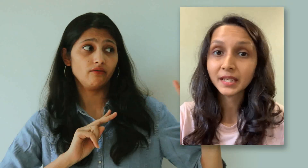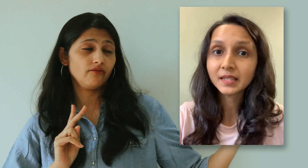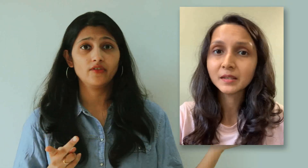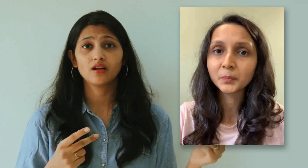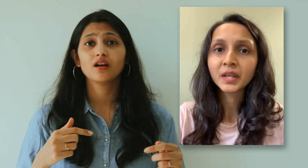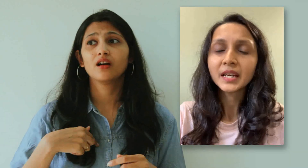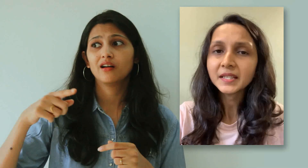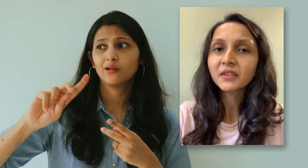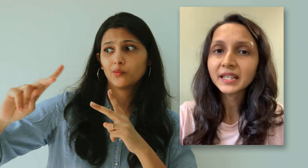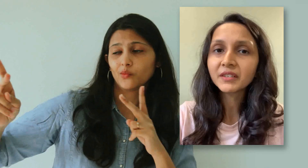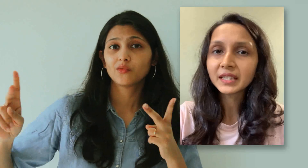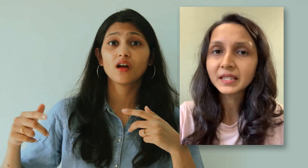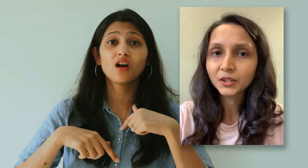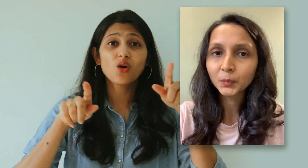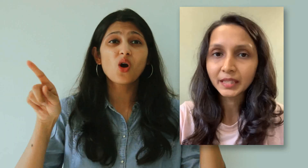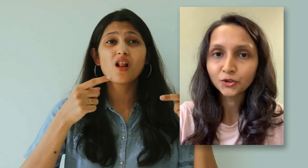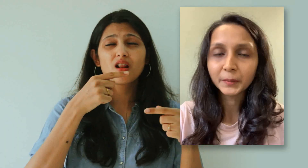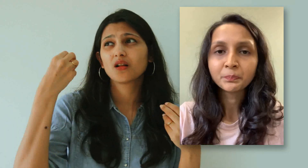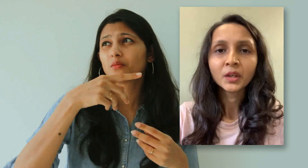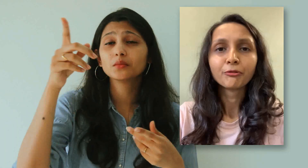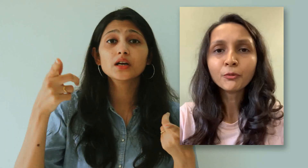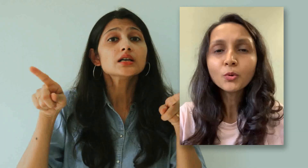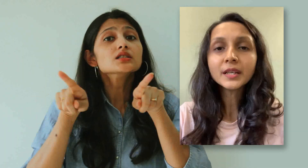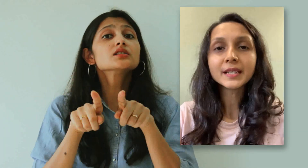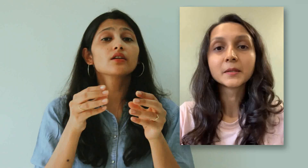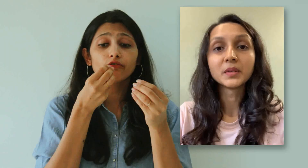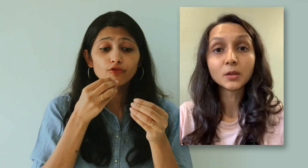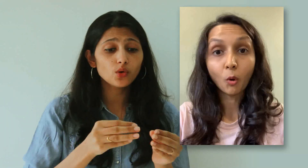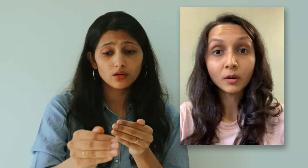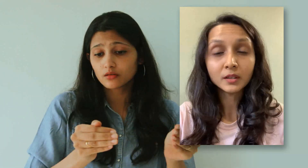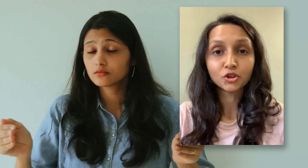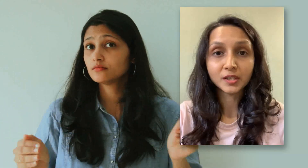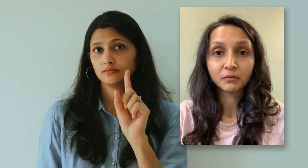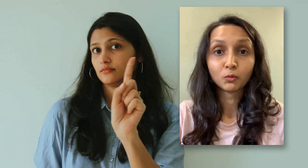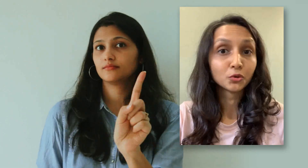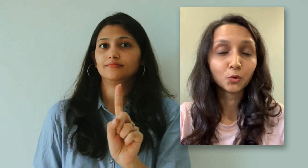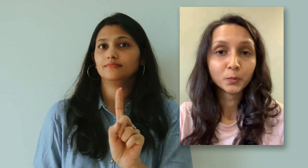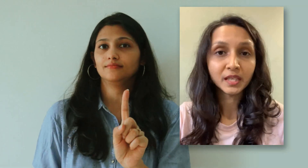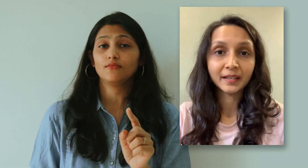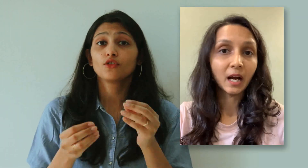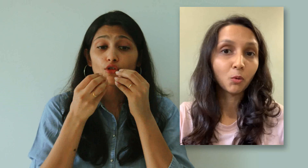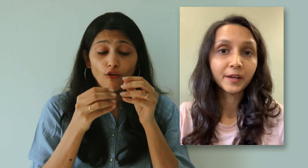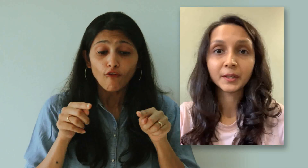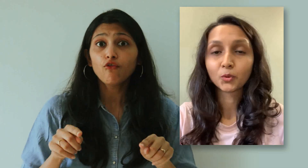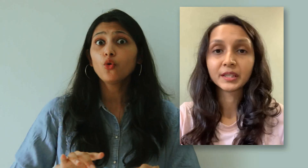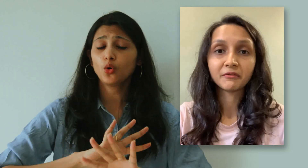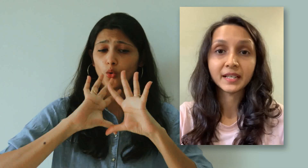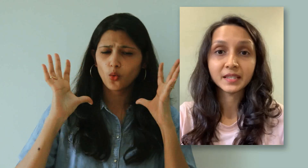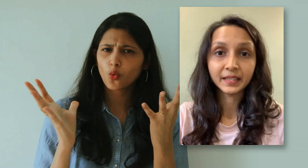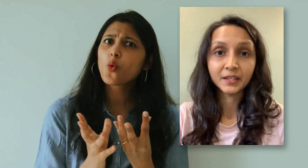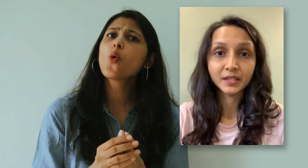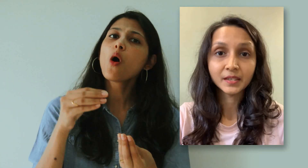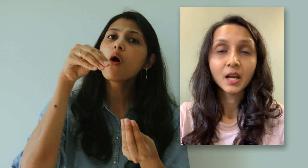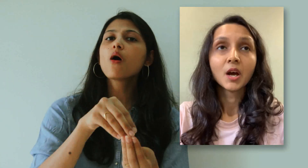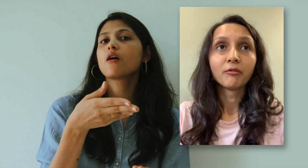or sexism is very, very discriminatory. Food is beyond just food groups and carbohydrate, protein, fats,